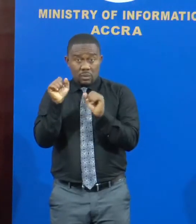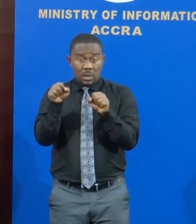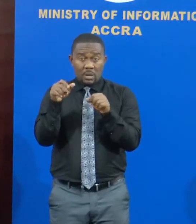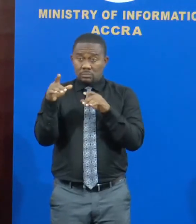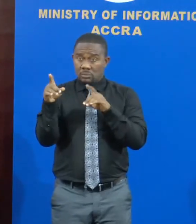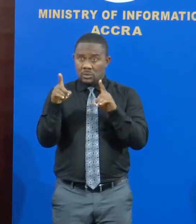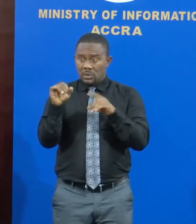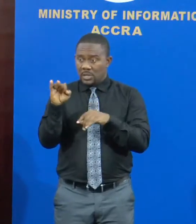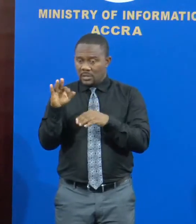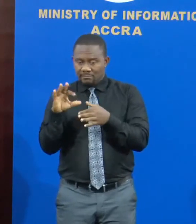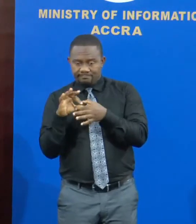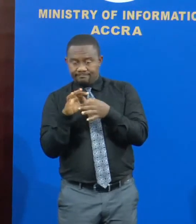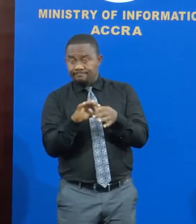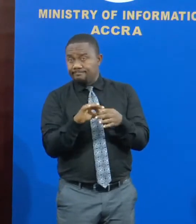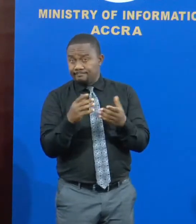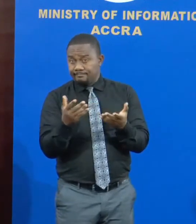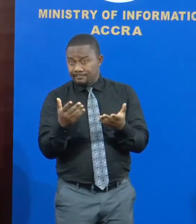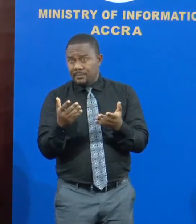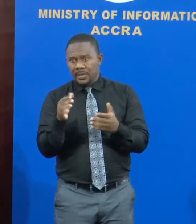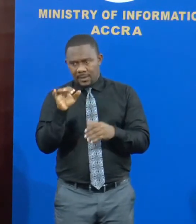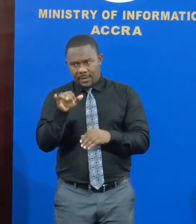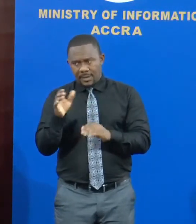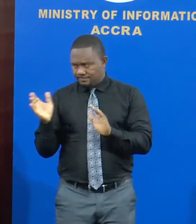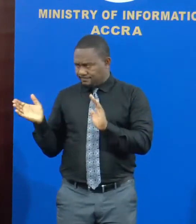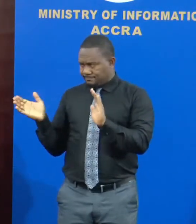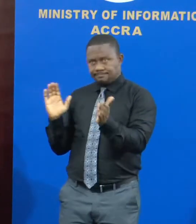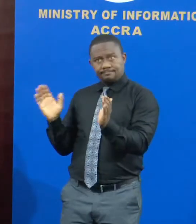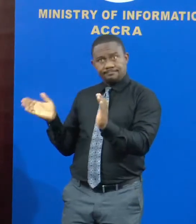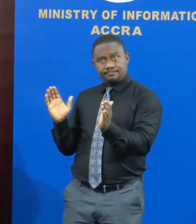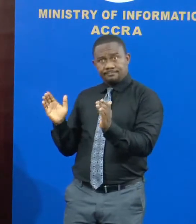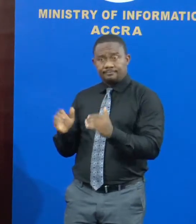you collaborate and do it another way.